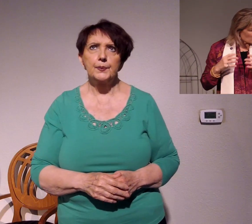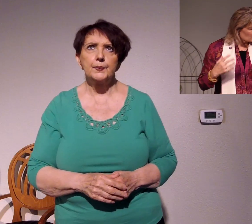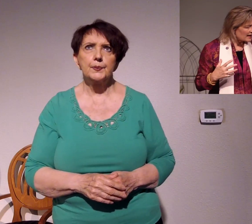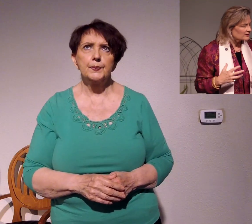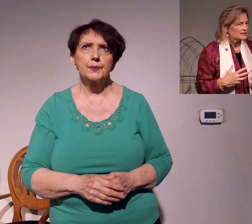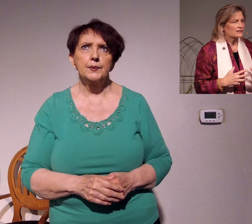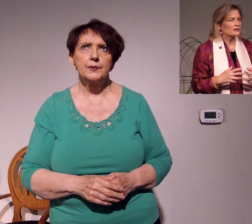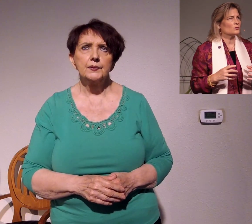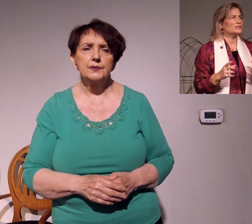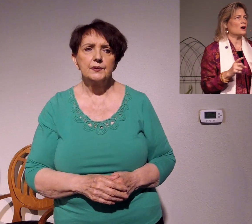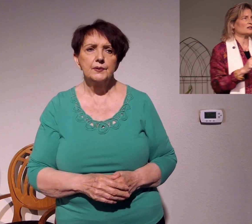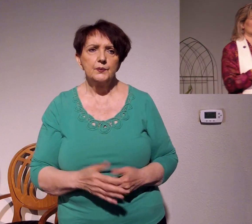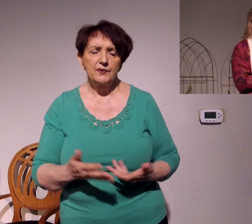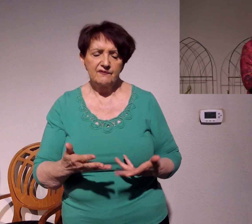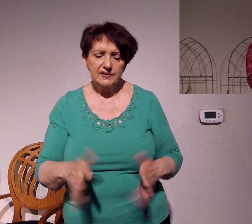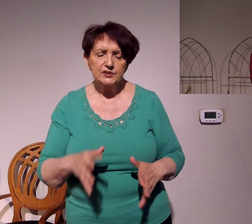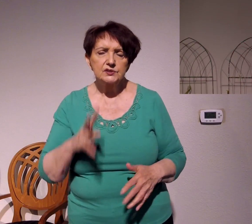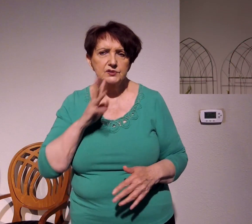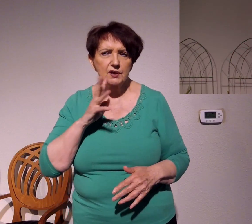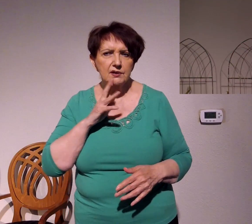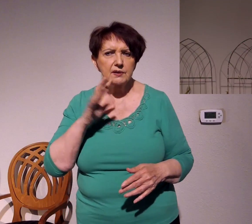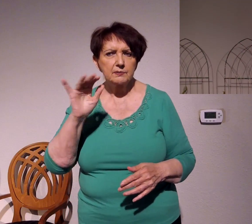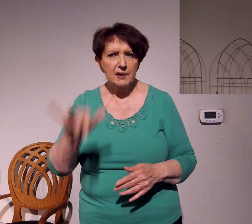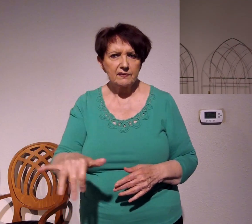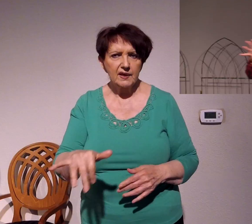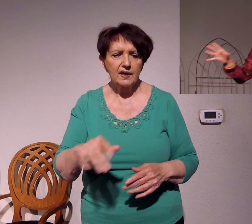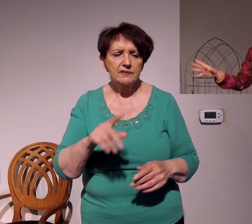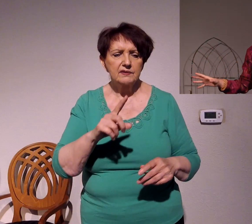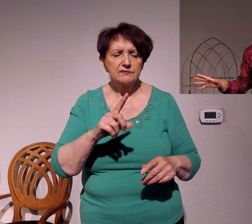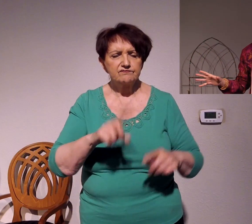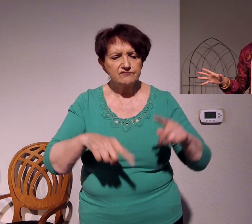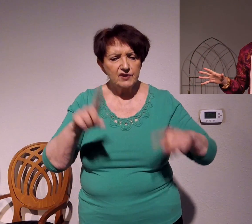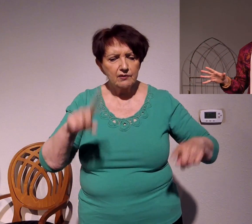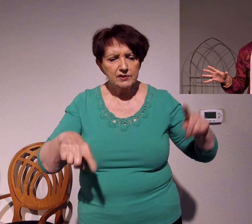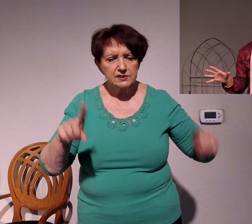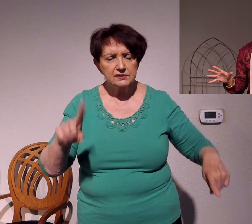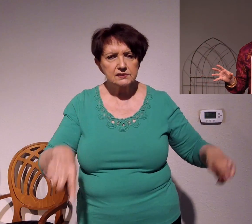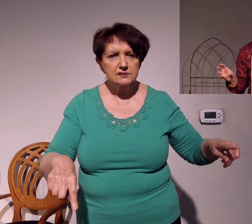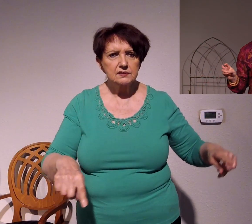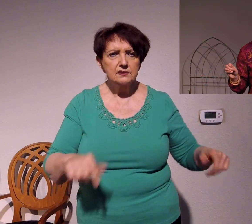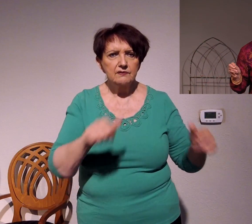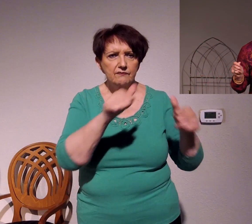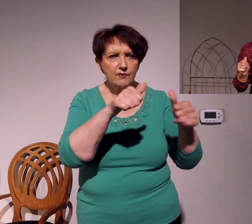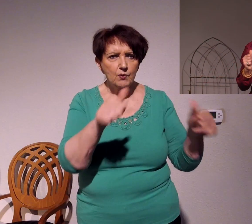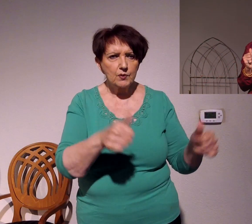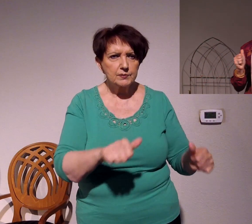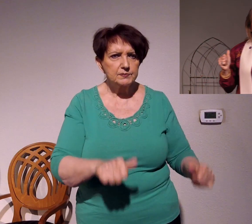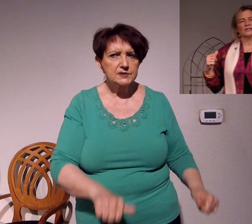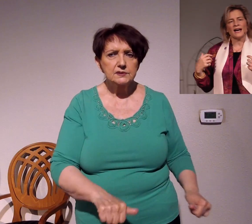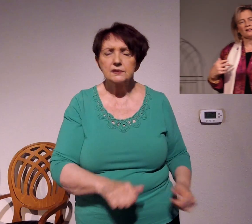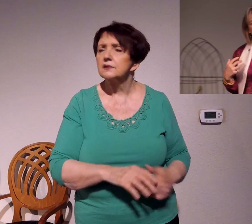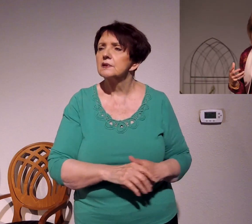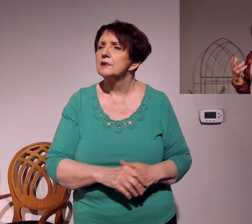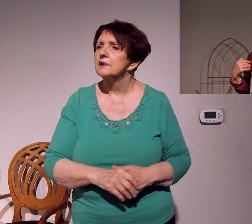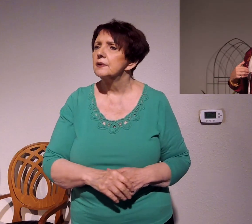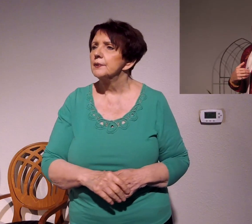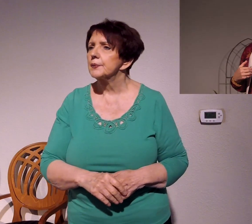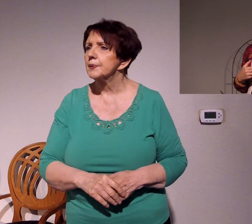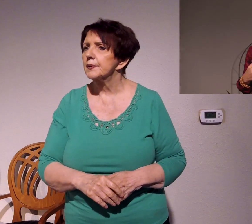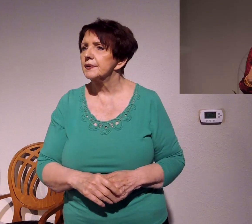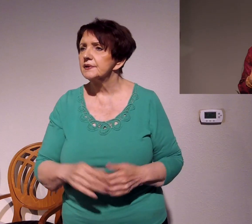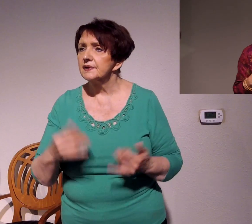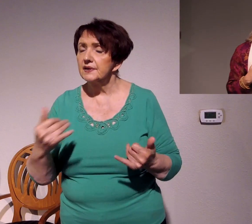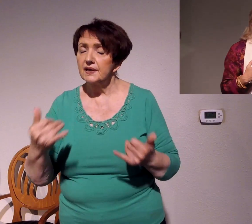we talked about this. We talked about all of the various forms, right? We just shouted them out. I would like for you